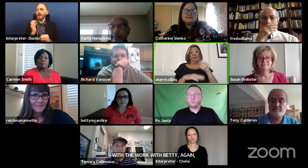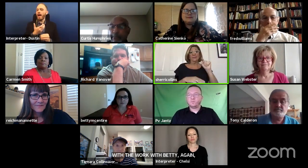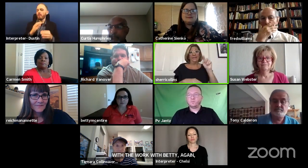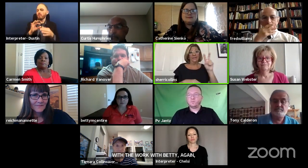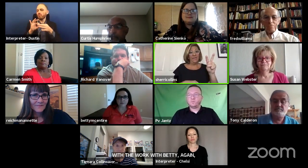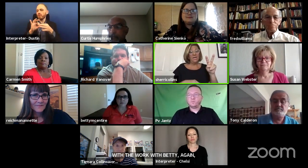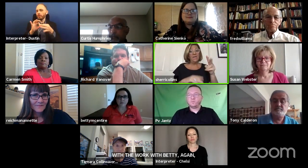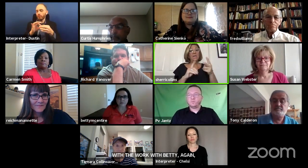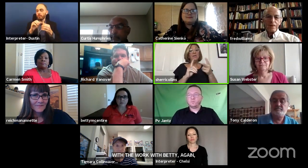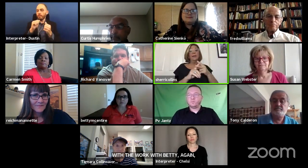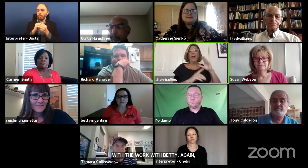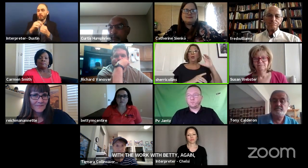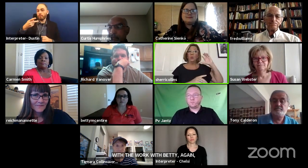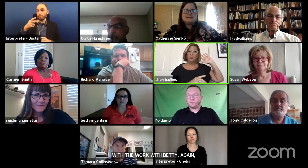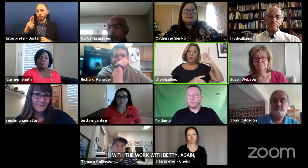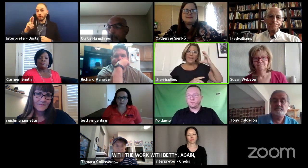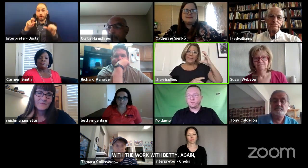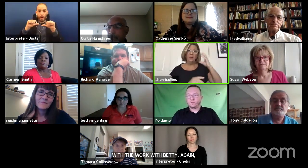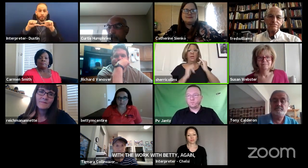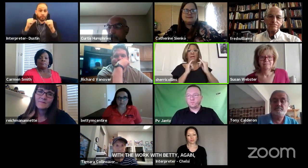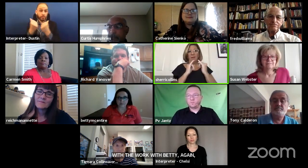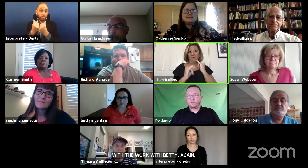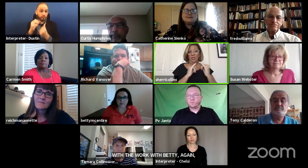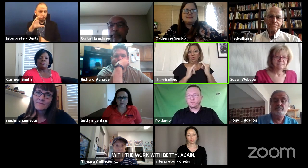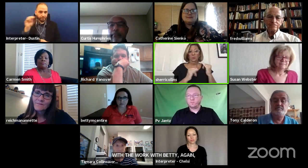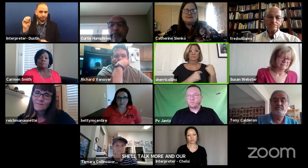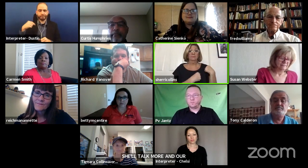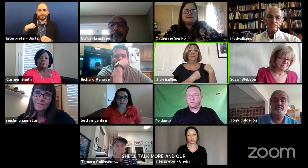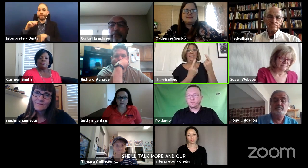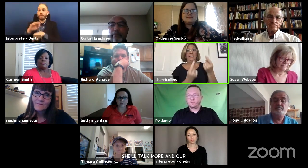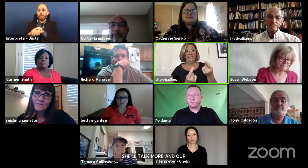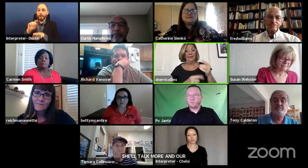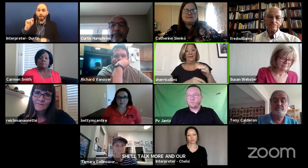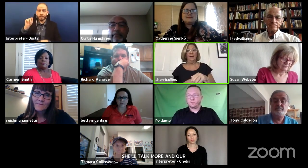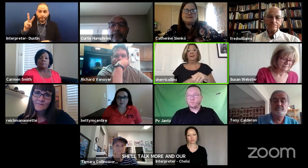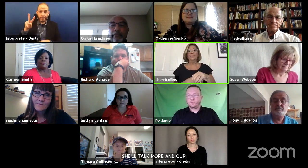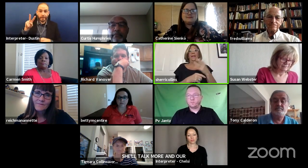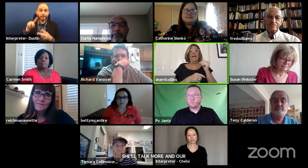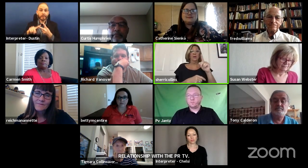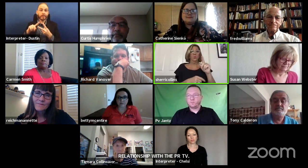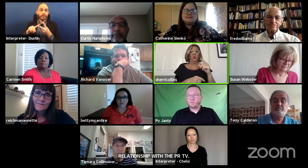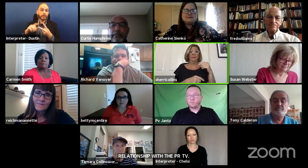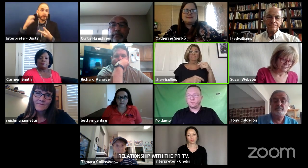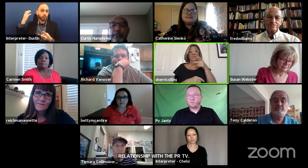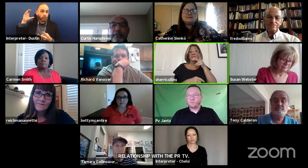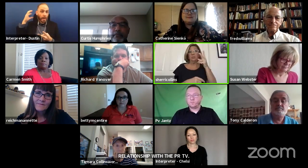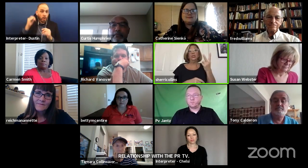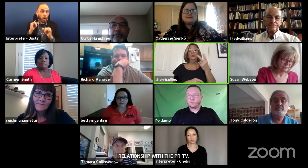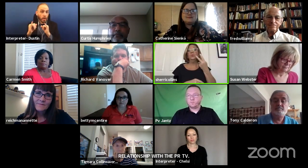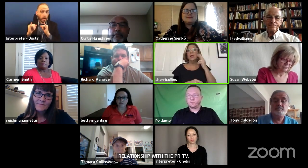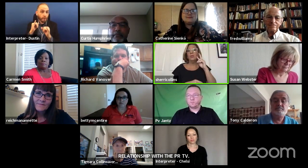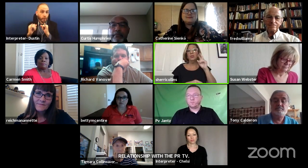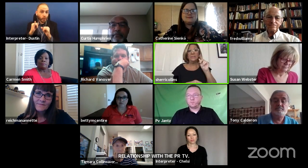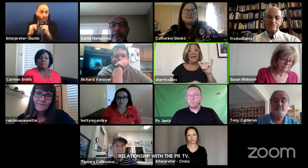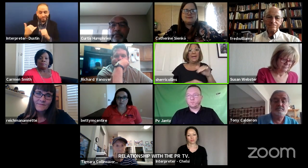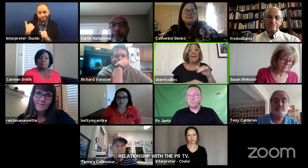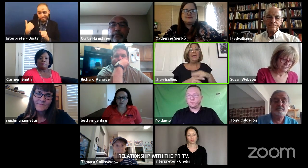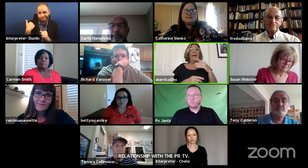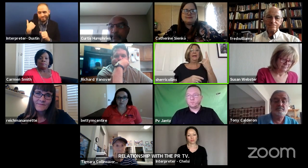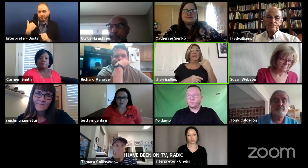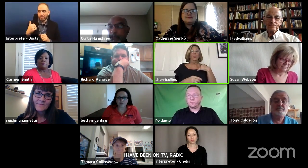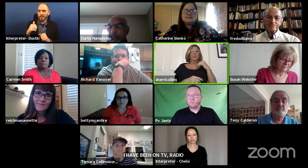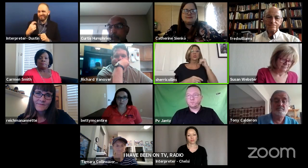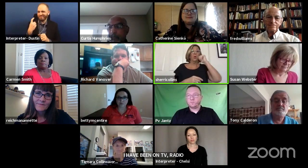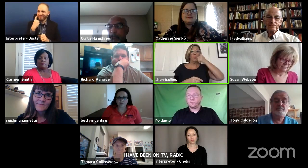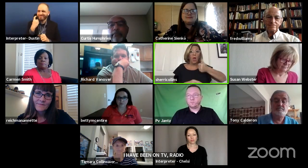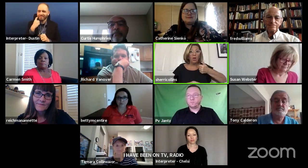been on TV, radio interview lately. Had two the other day.